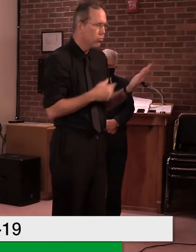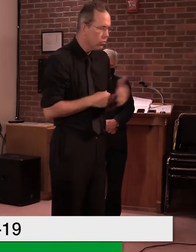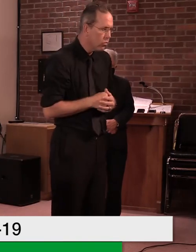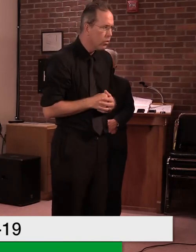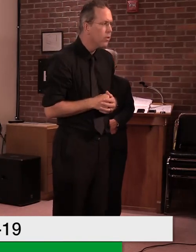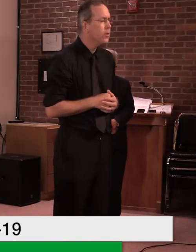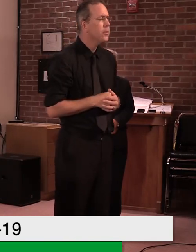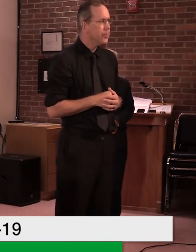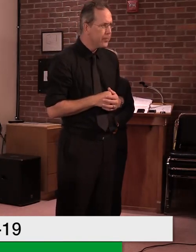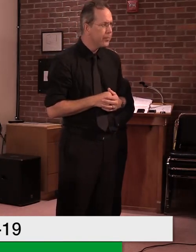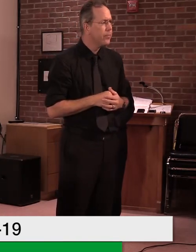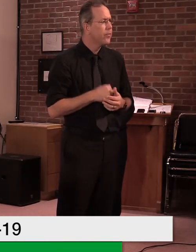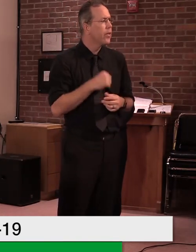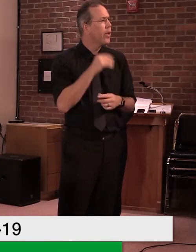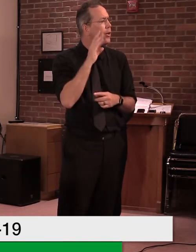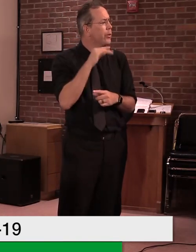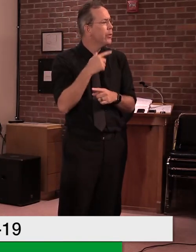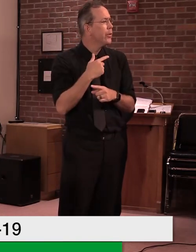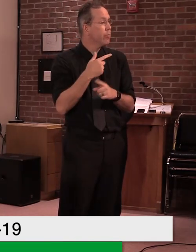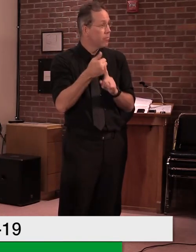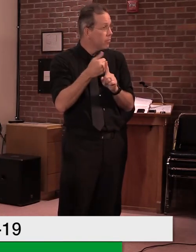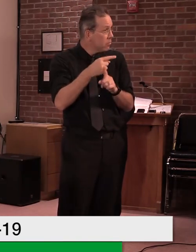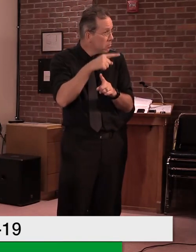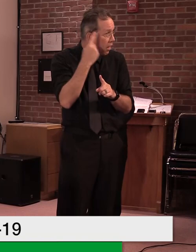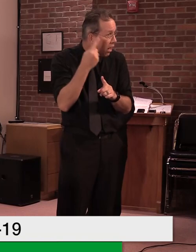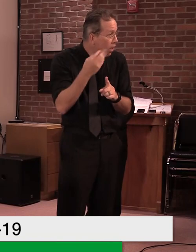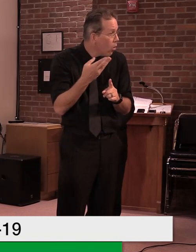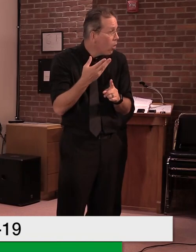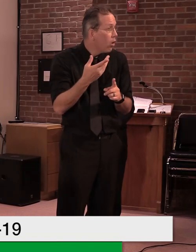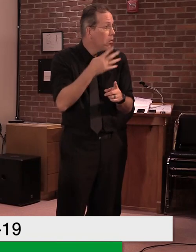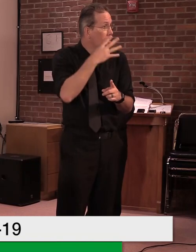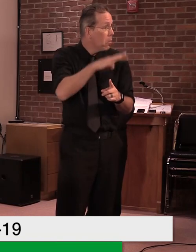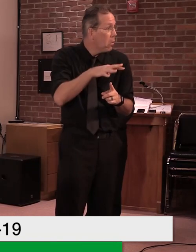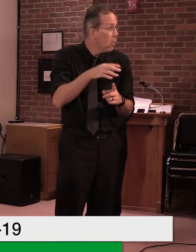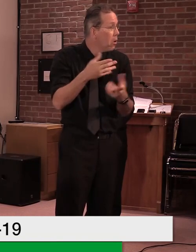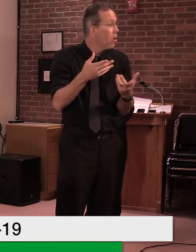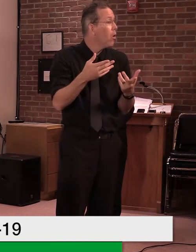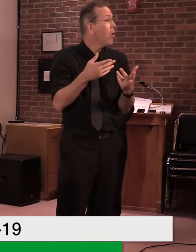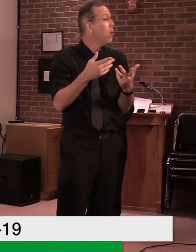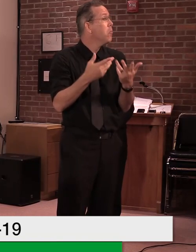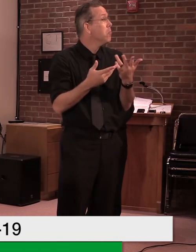this, but I can't say for certain that it did not, because we know that racism